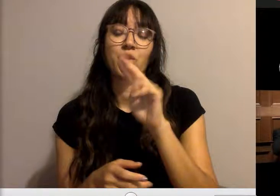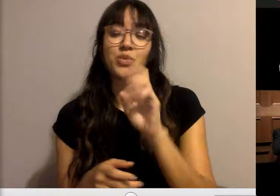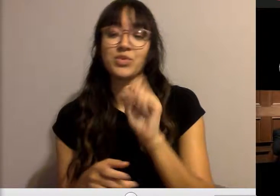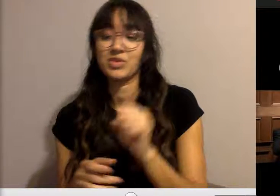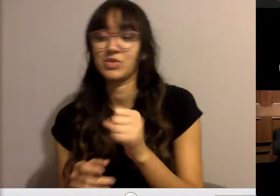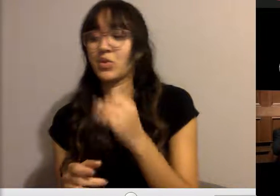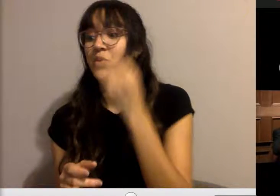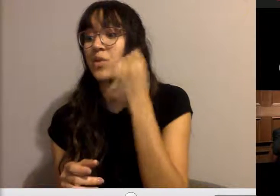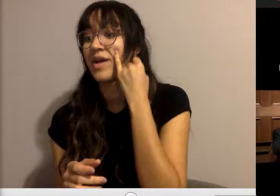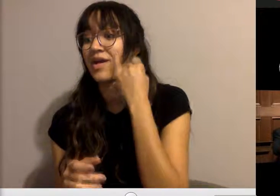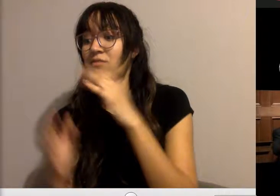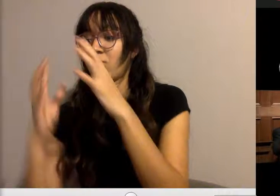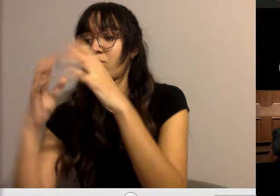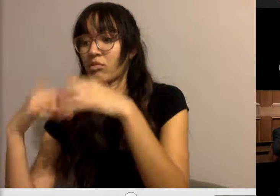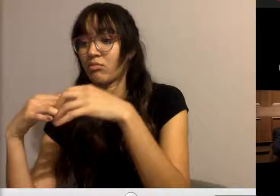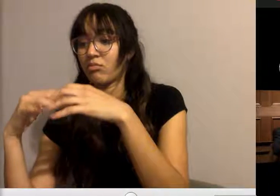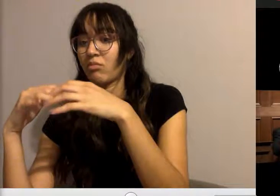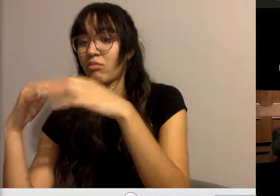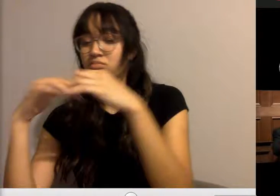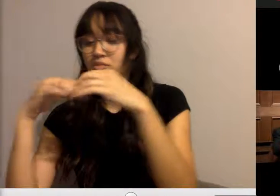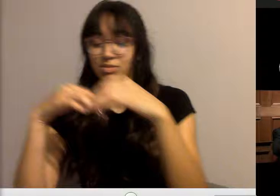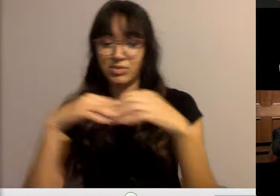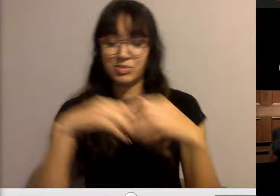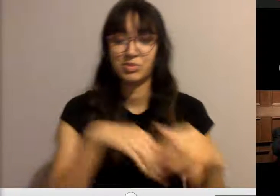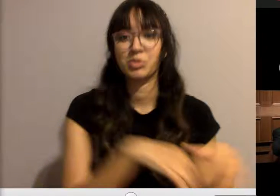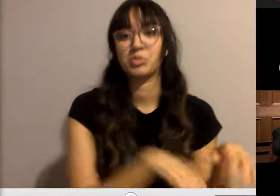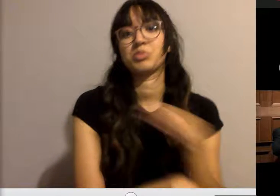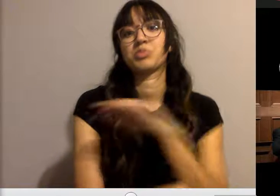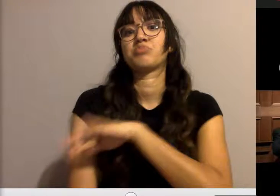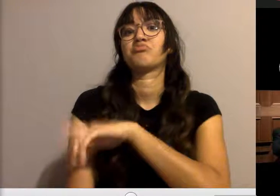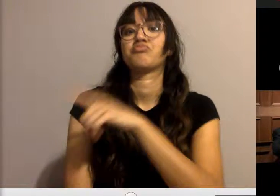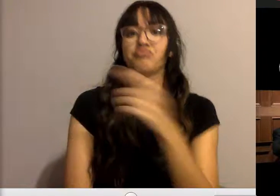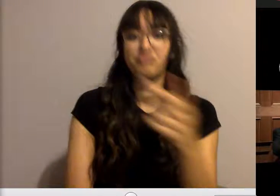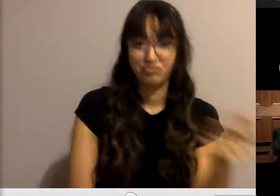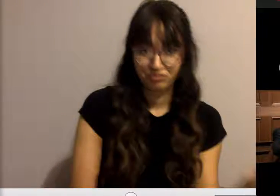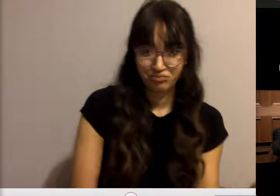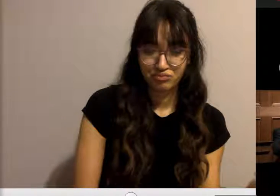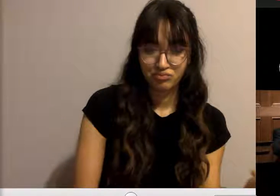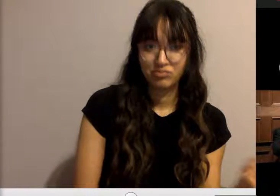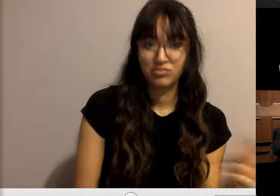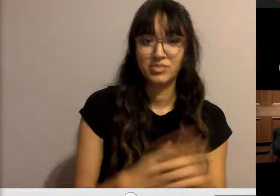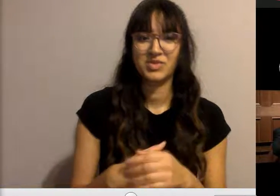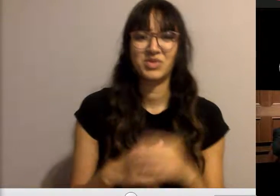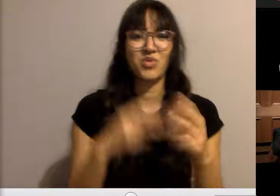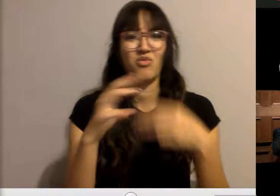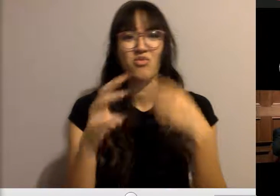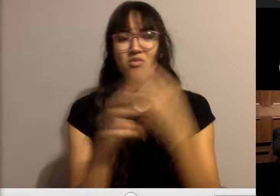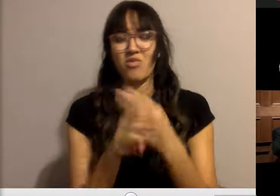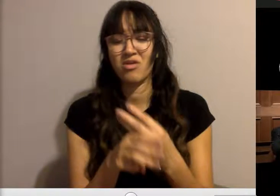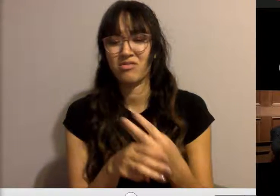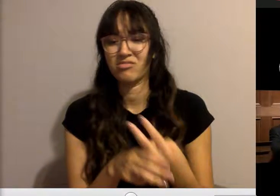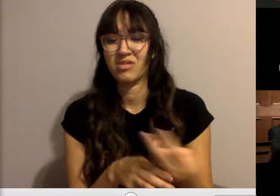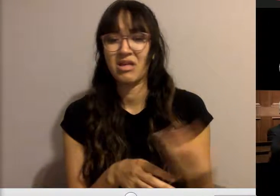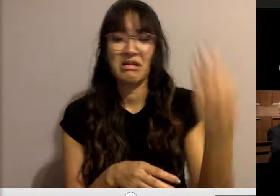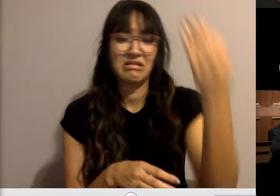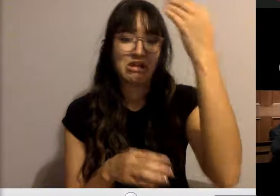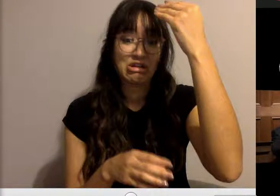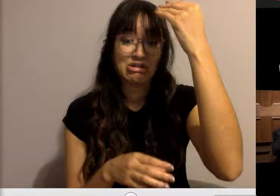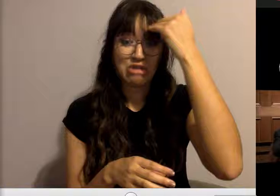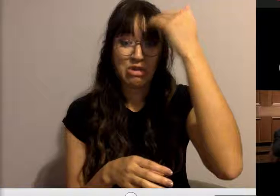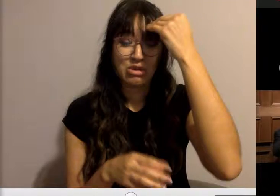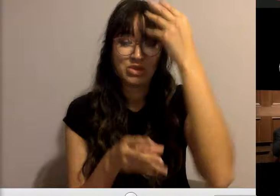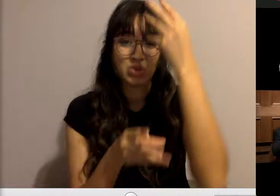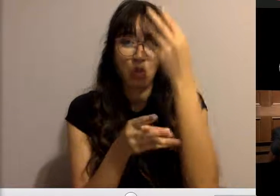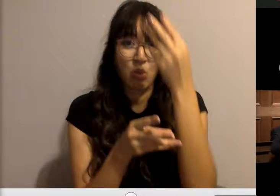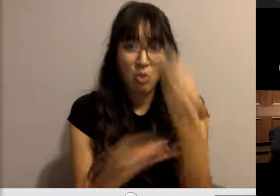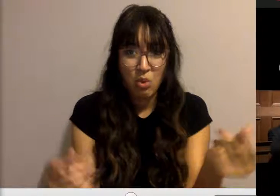does collapse, the world loses an amazing amount of knowledge, and we get into the world's first dark ages. So I do think that